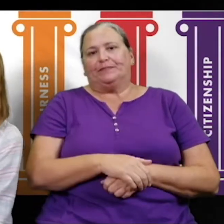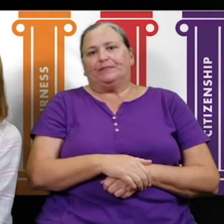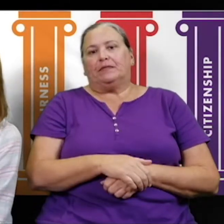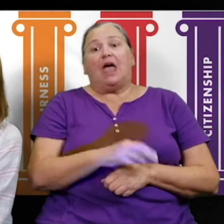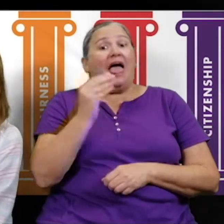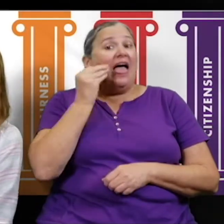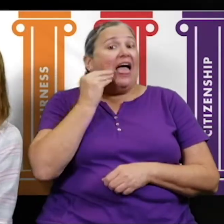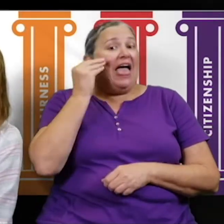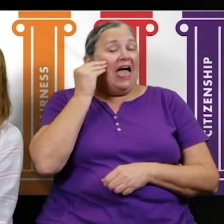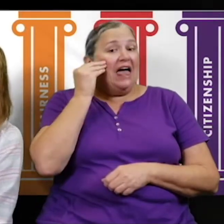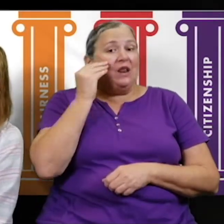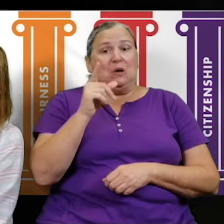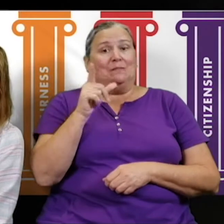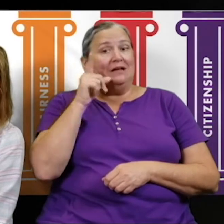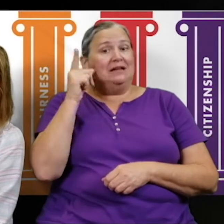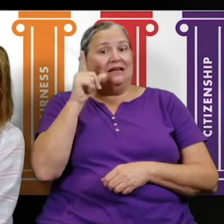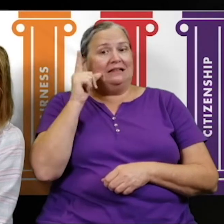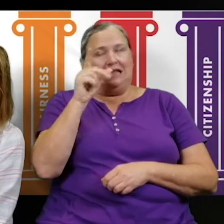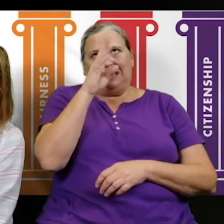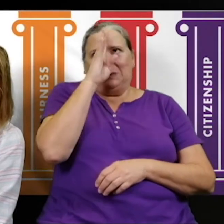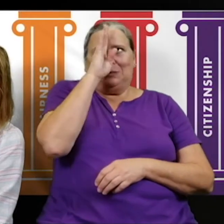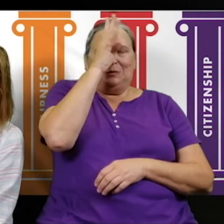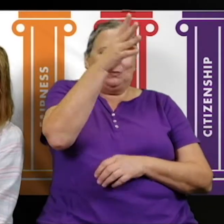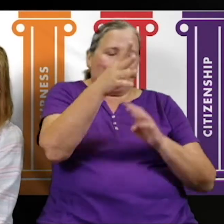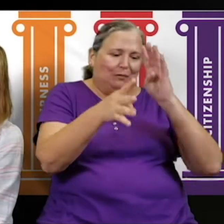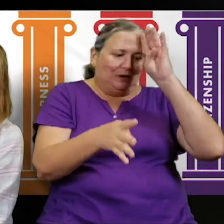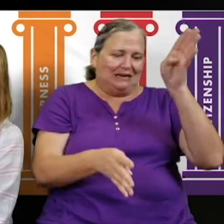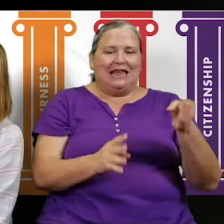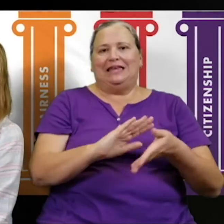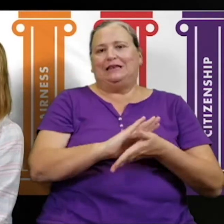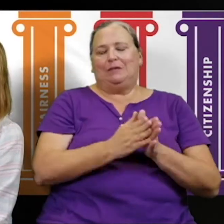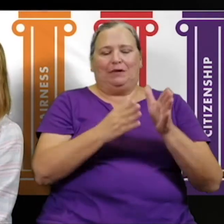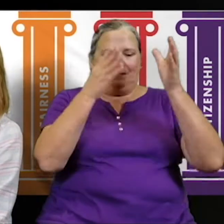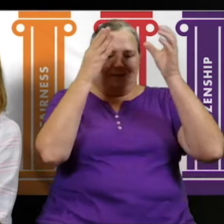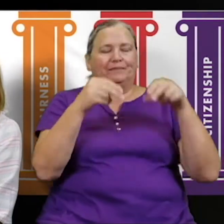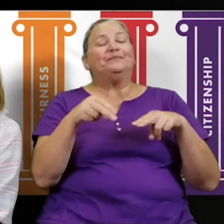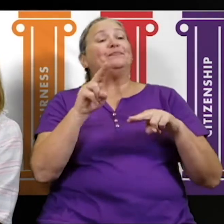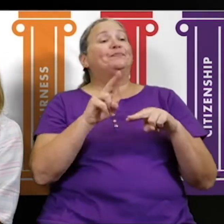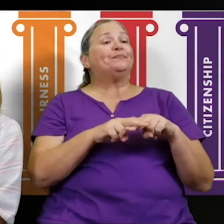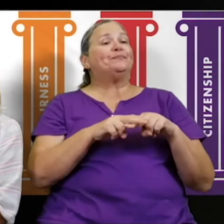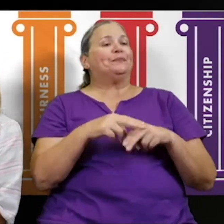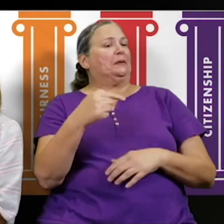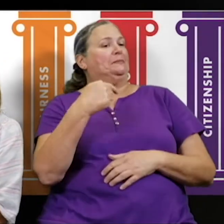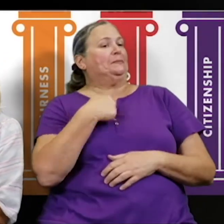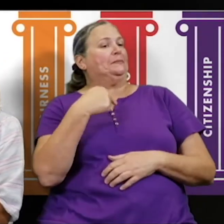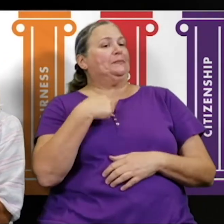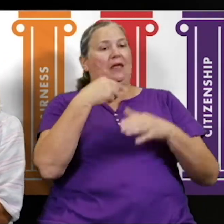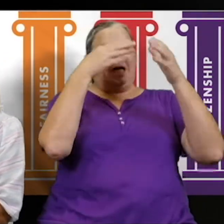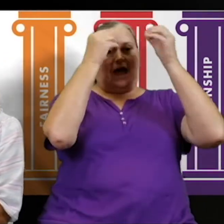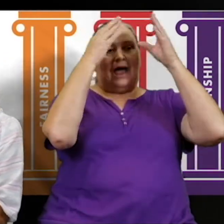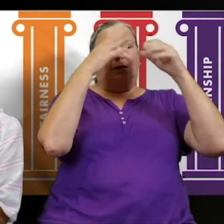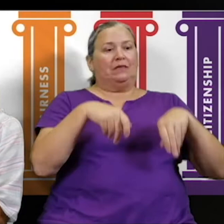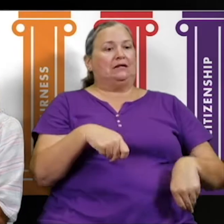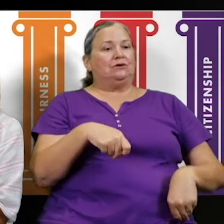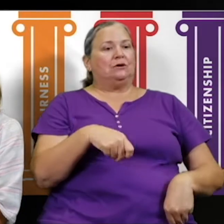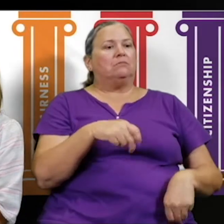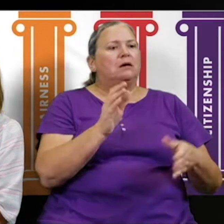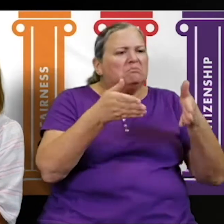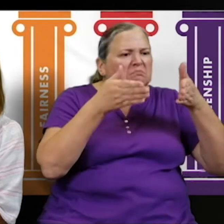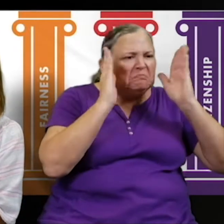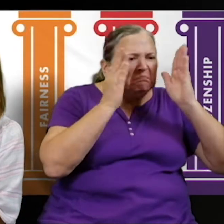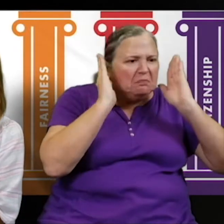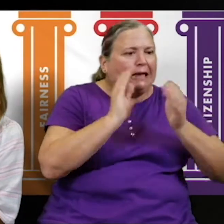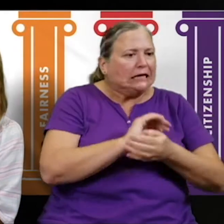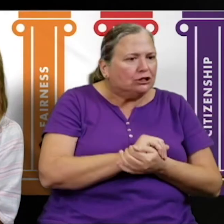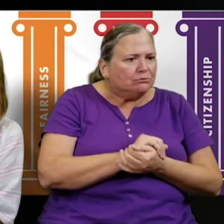At home, Lily pretended to be Mr. Slinger. "I am the teacher," she told her baby brother Julius. "Listen